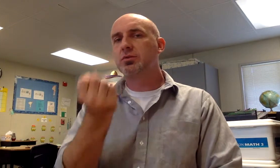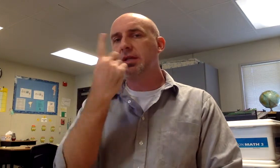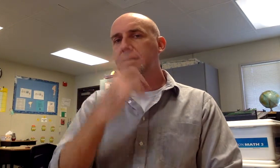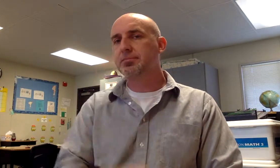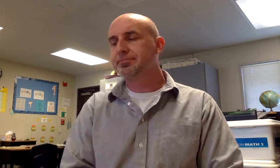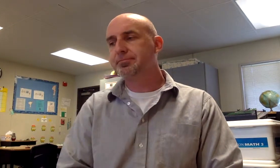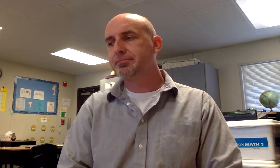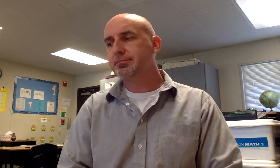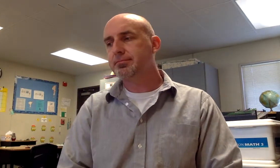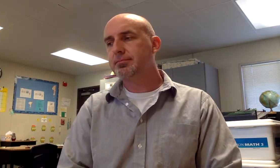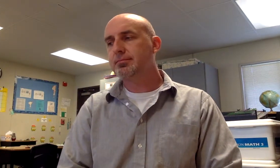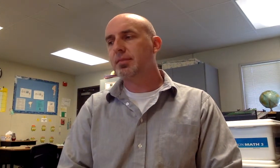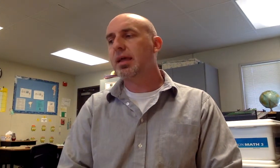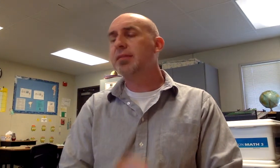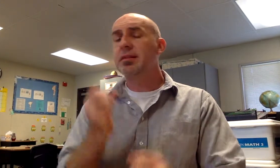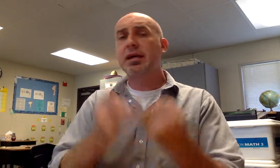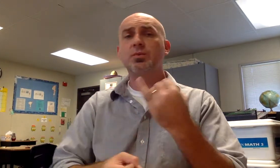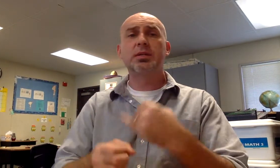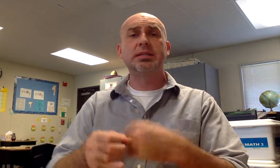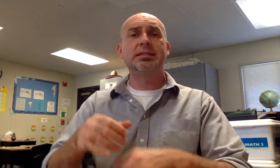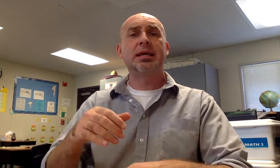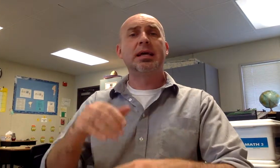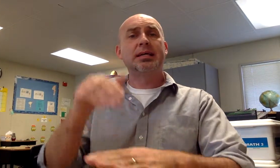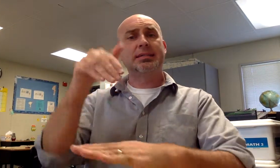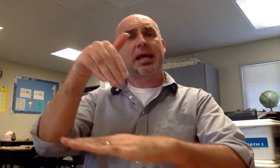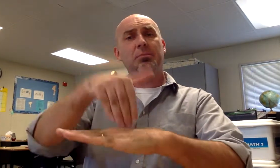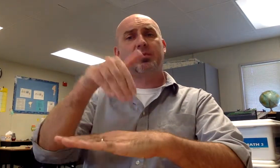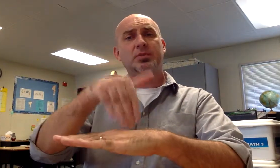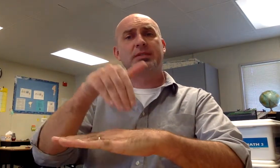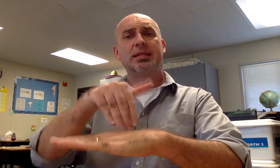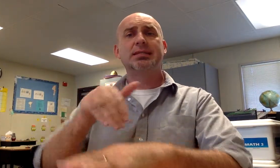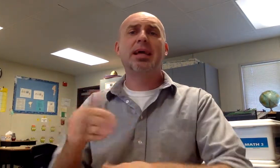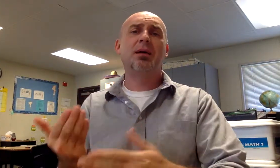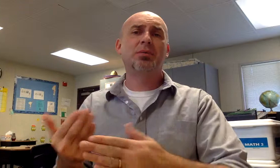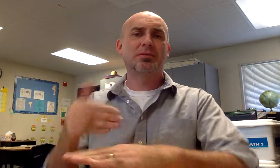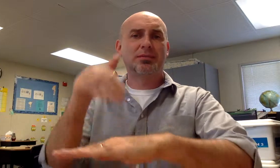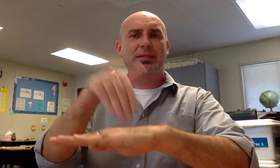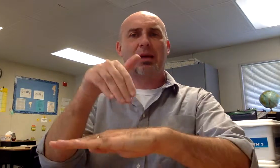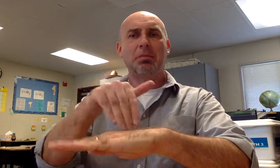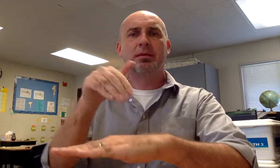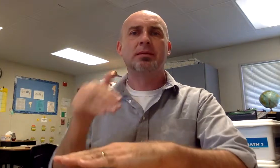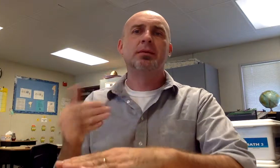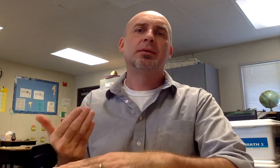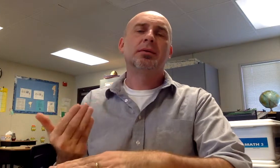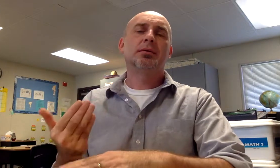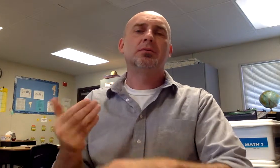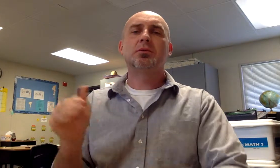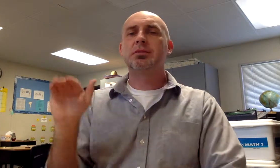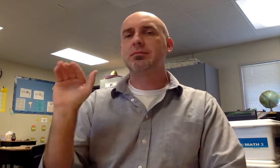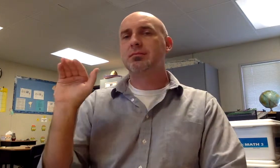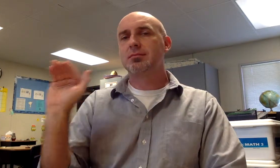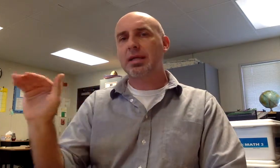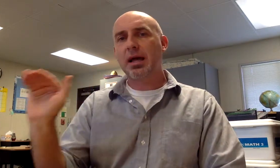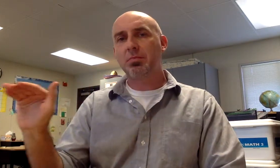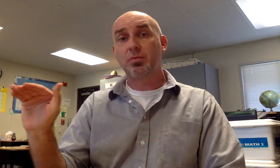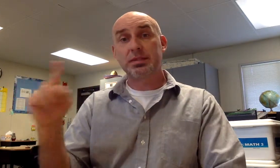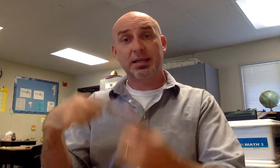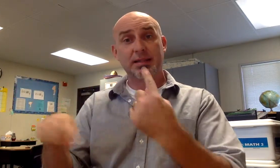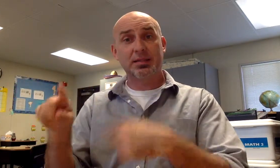understand. And the last one is tap. We're just signing tap. Tap. You could tap. We sign it this way